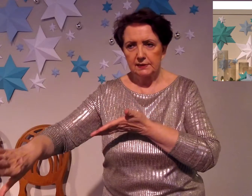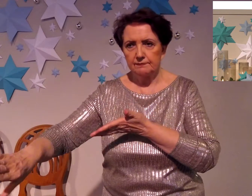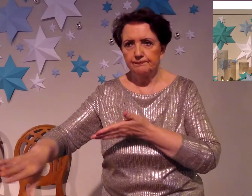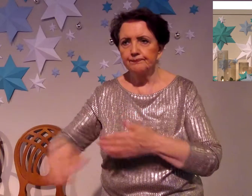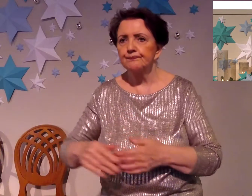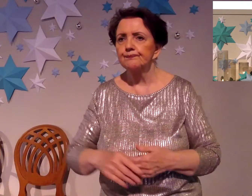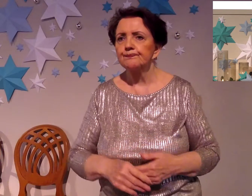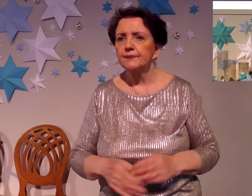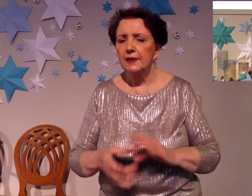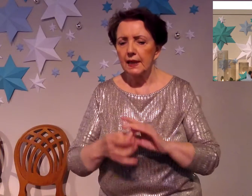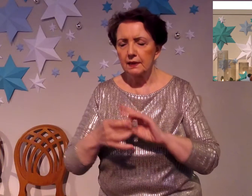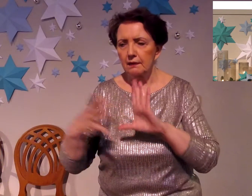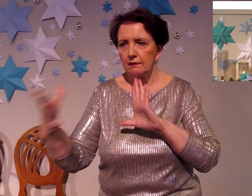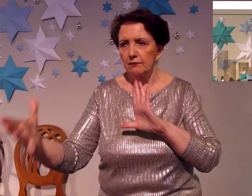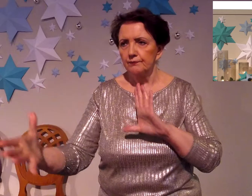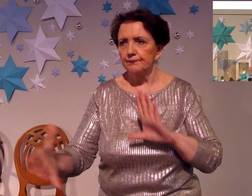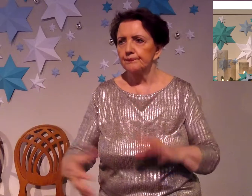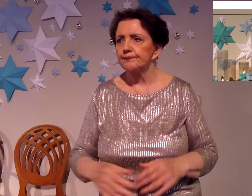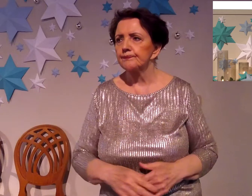is,